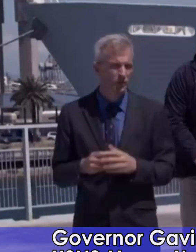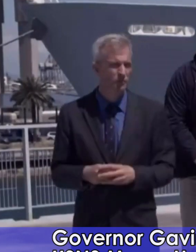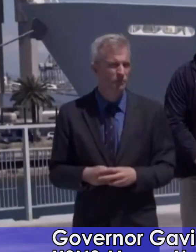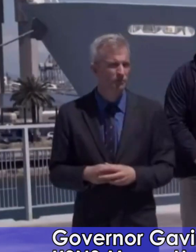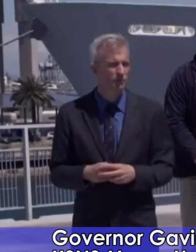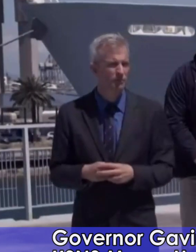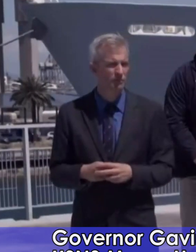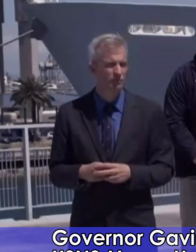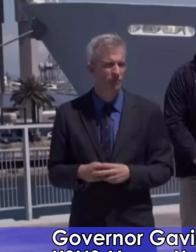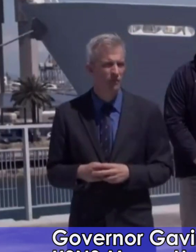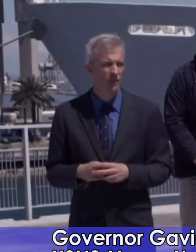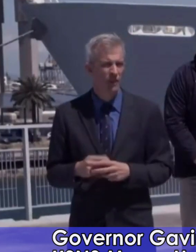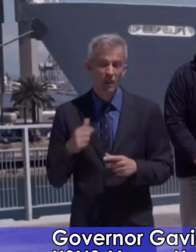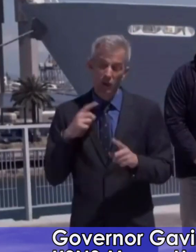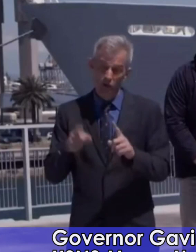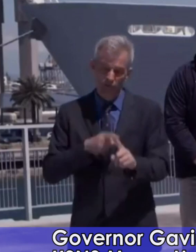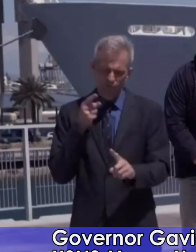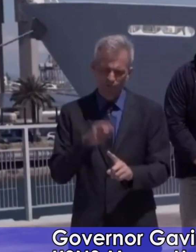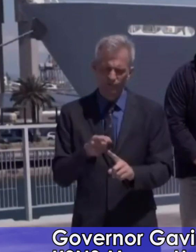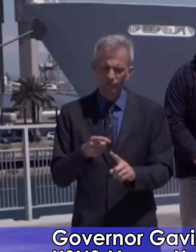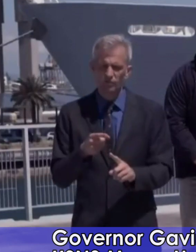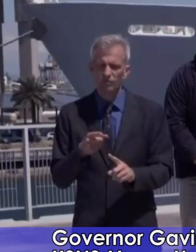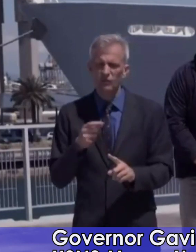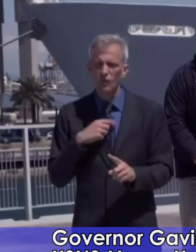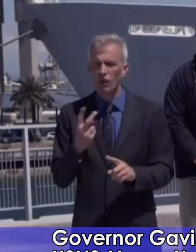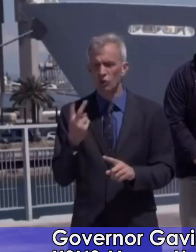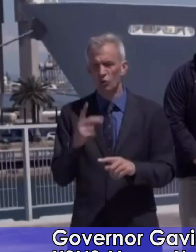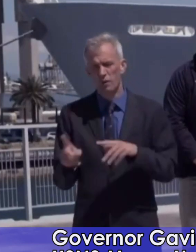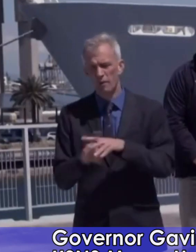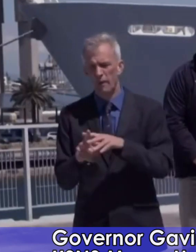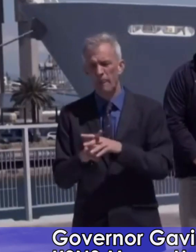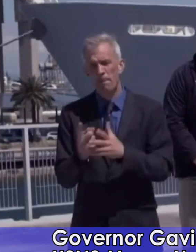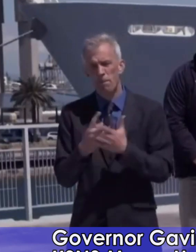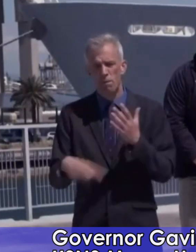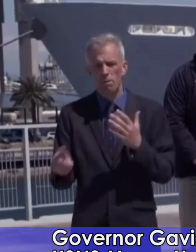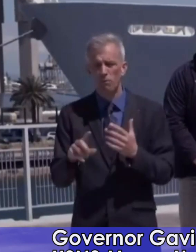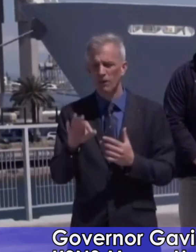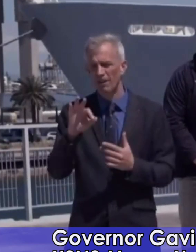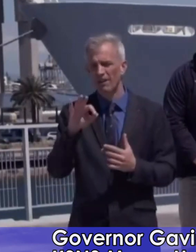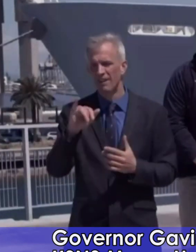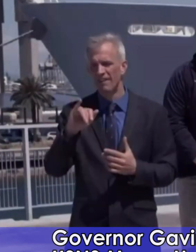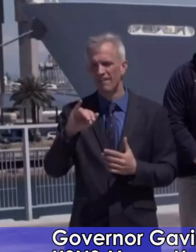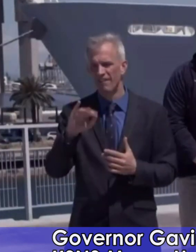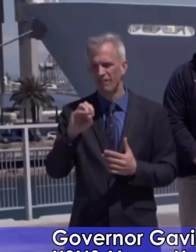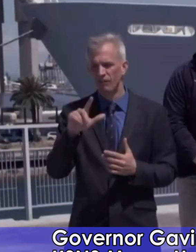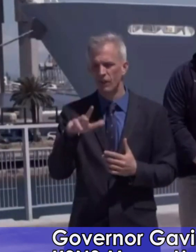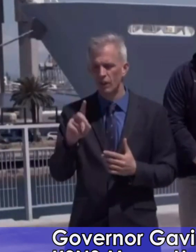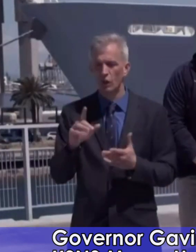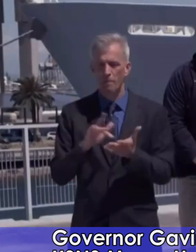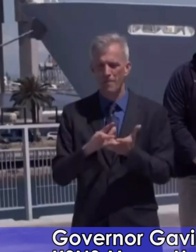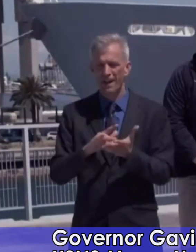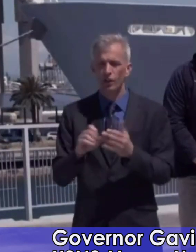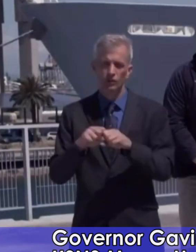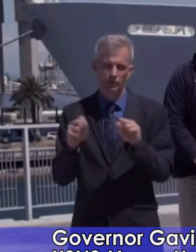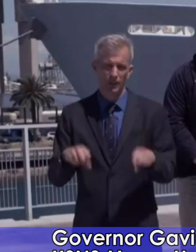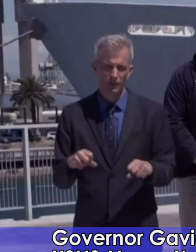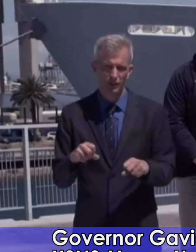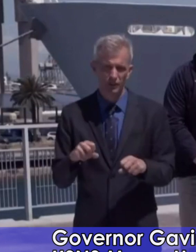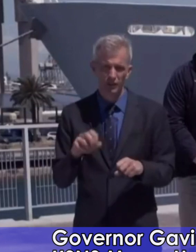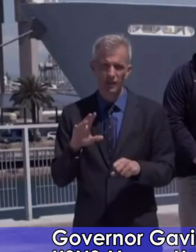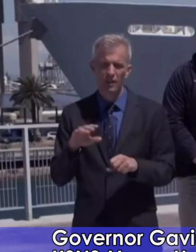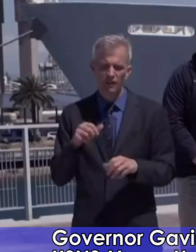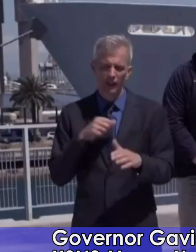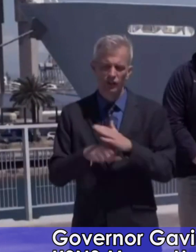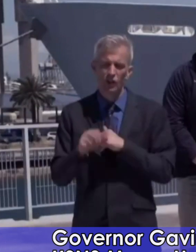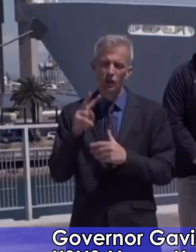specific as it relates to the two that come up next week. These field medical stations, part of the 2,000